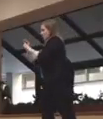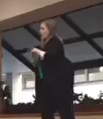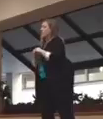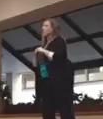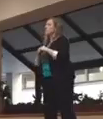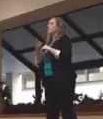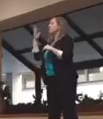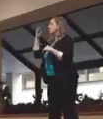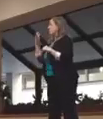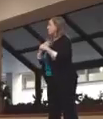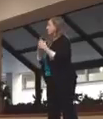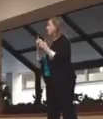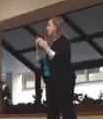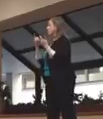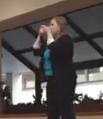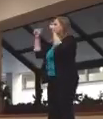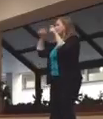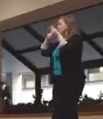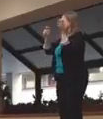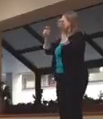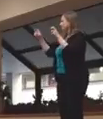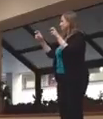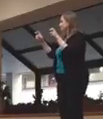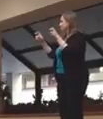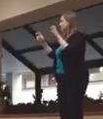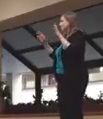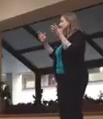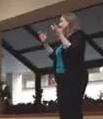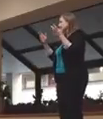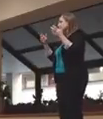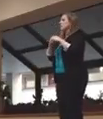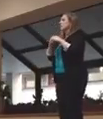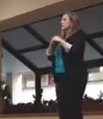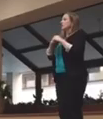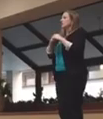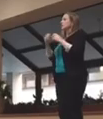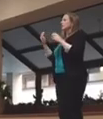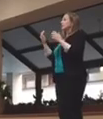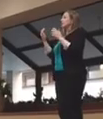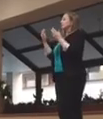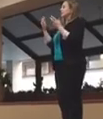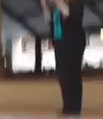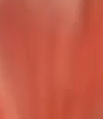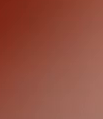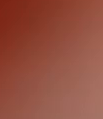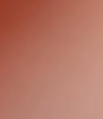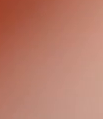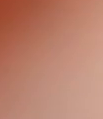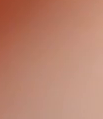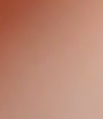no, it doesn't address that specifically, because there are bigger issues on the table first.